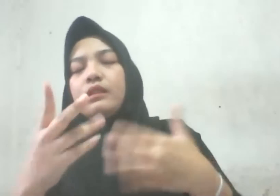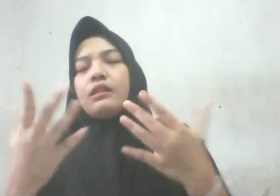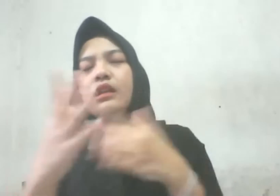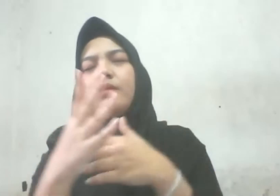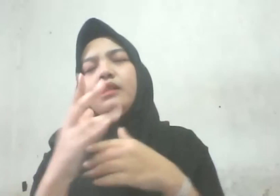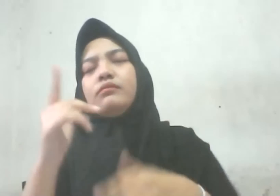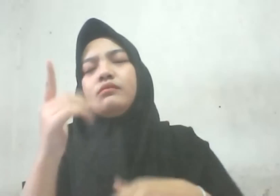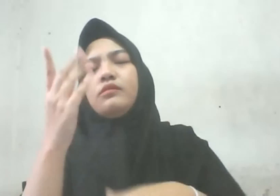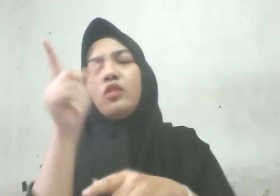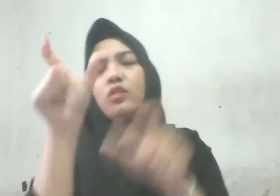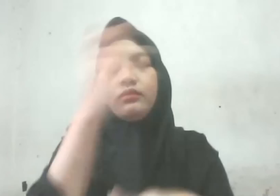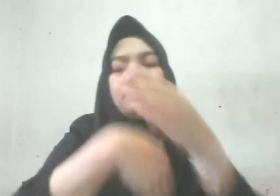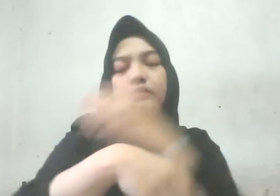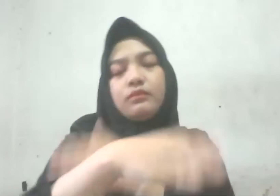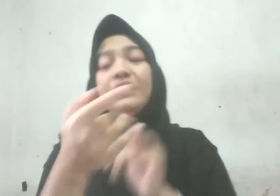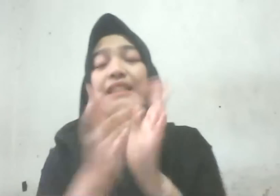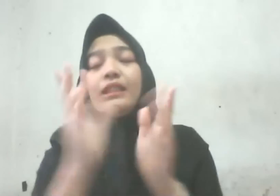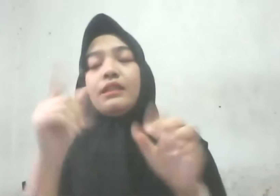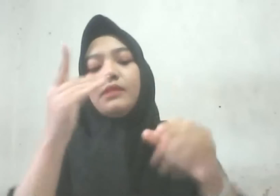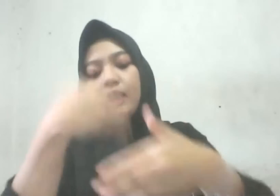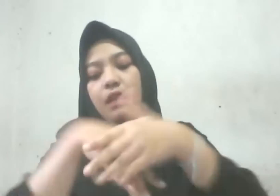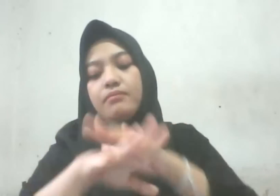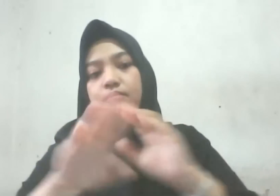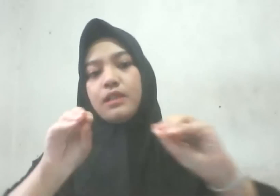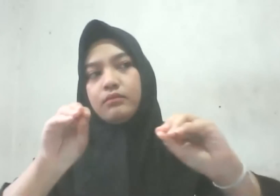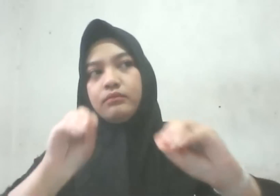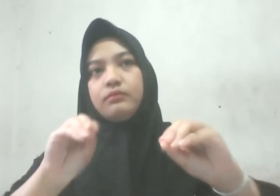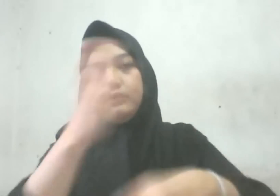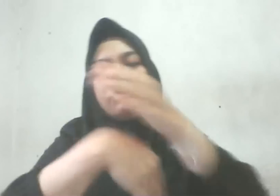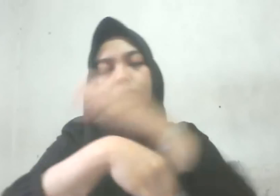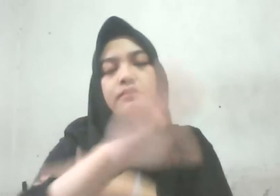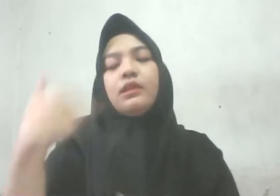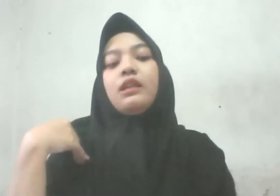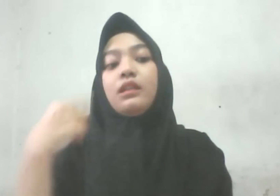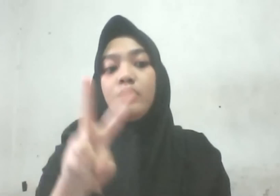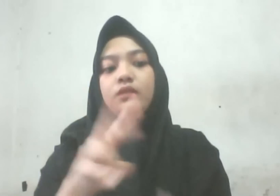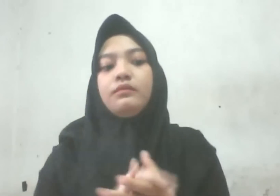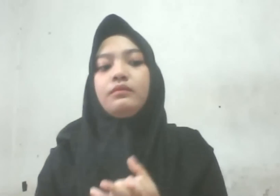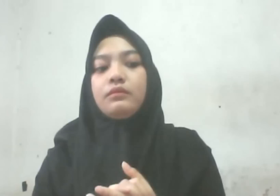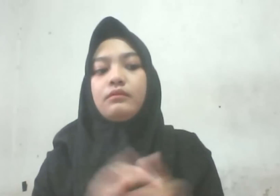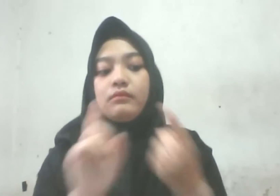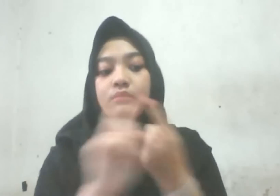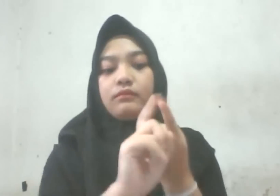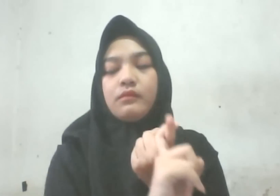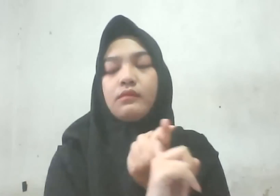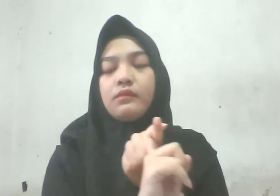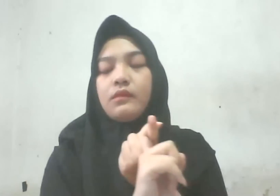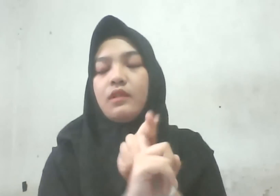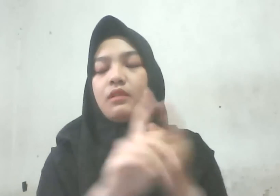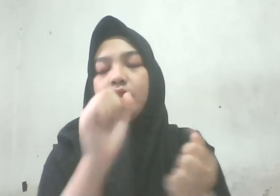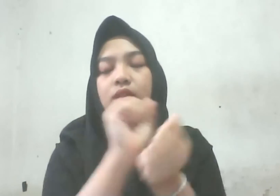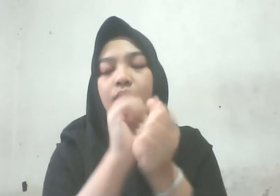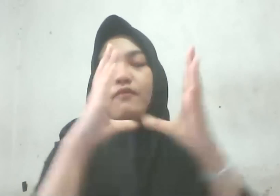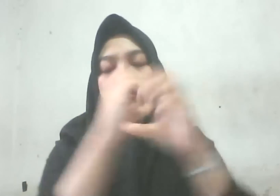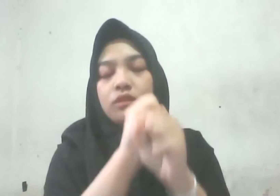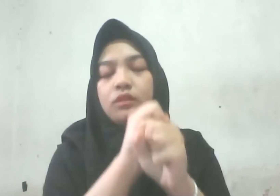Disability studies does two things. It works with the idea of disability as problem, and it